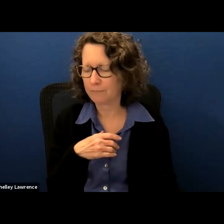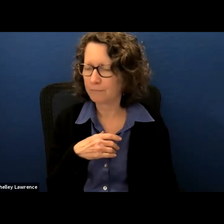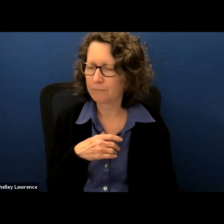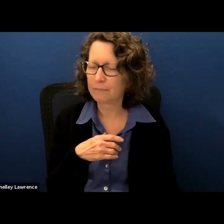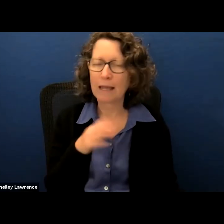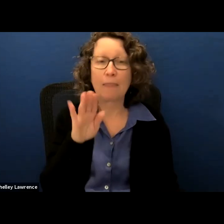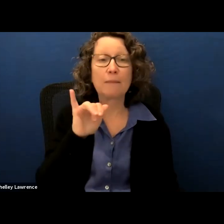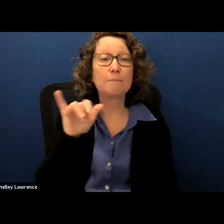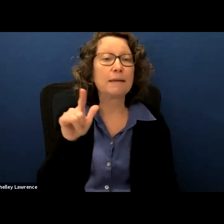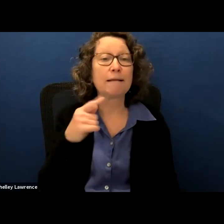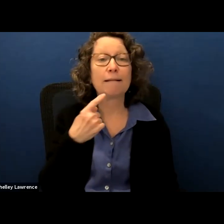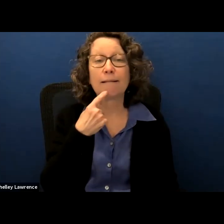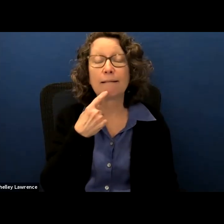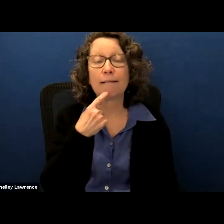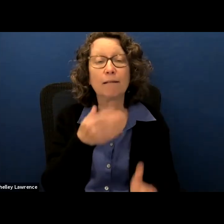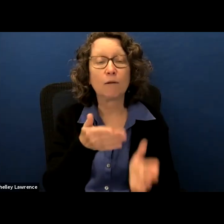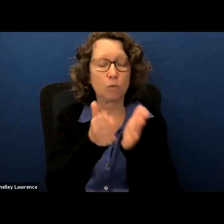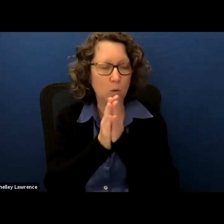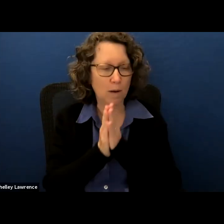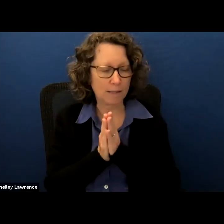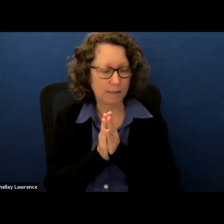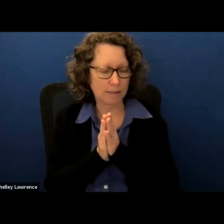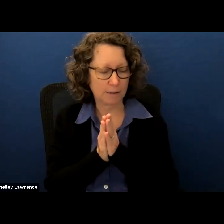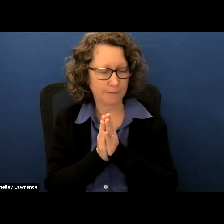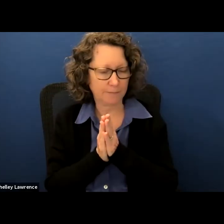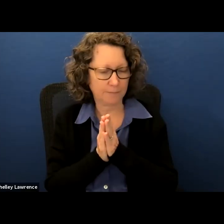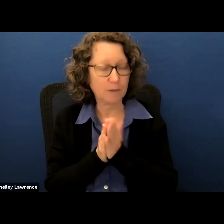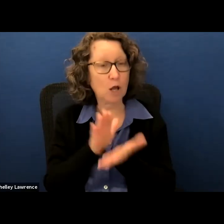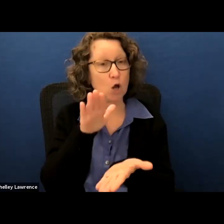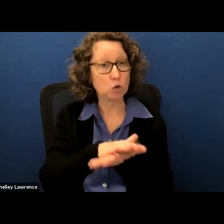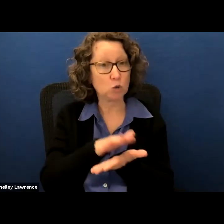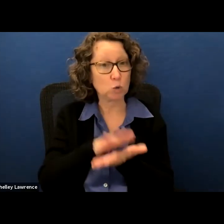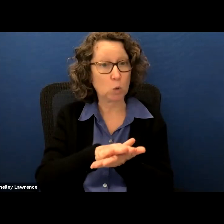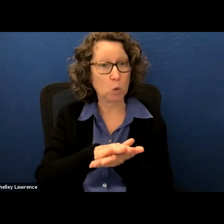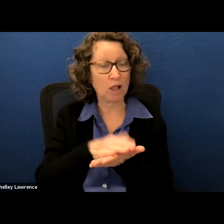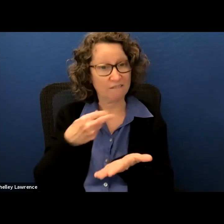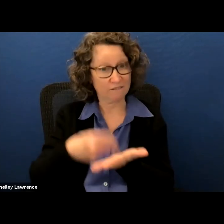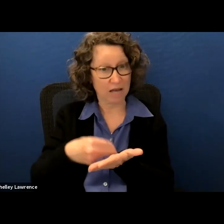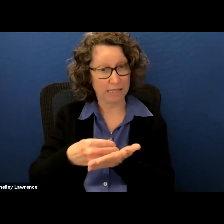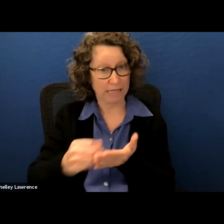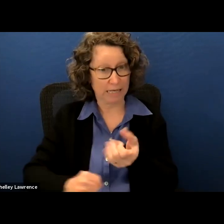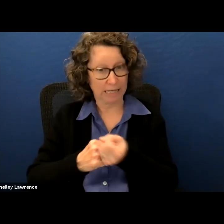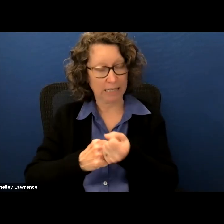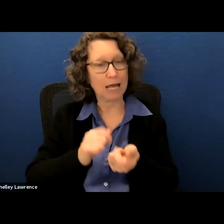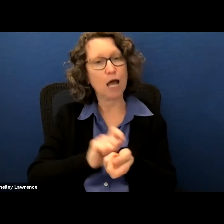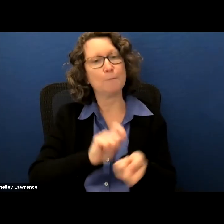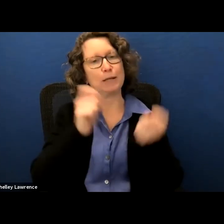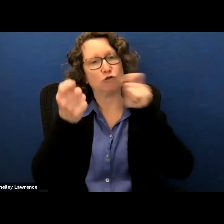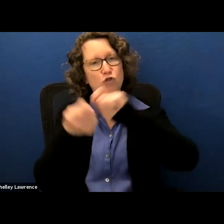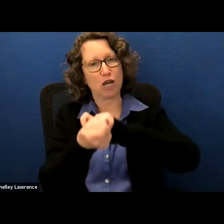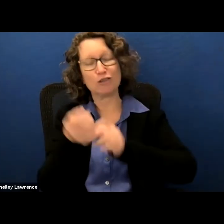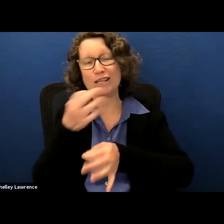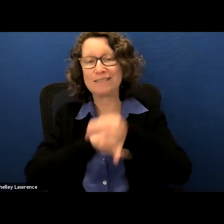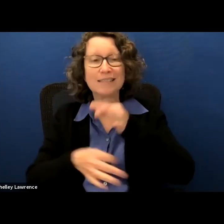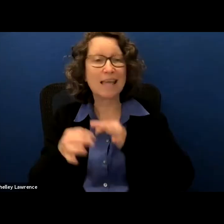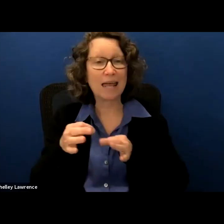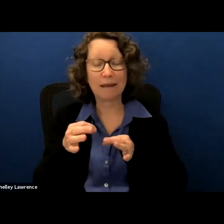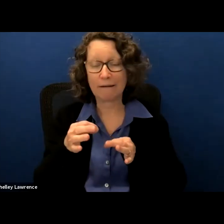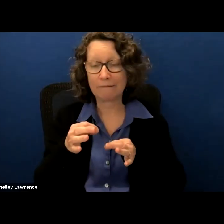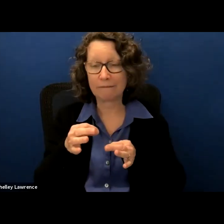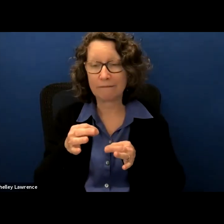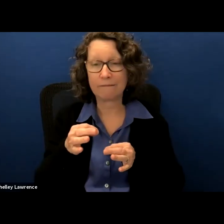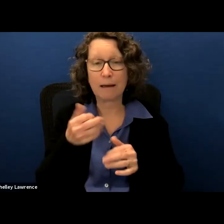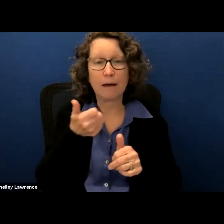The bill is requesting that school funding be changed instead of being